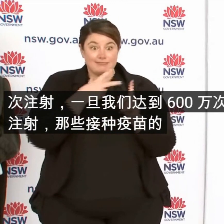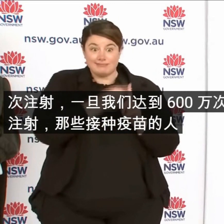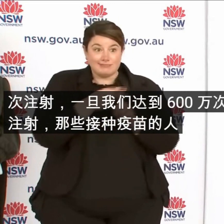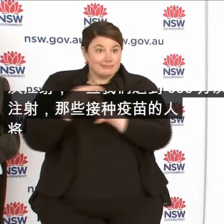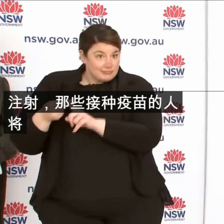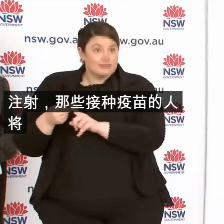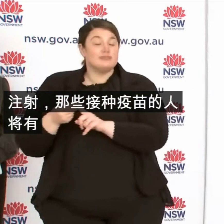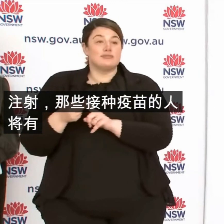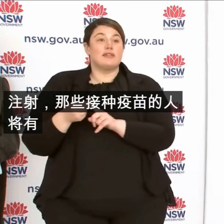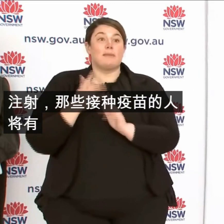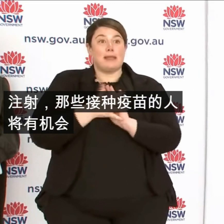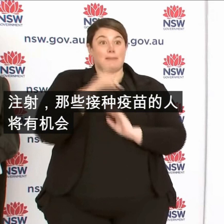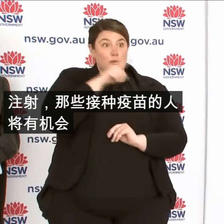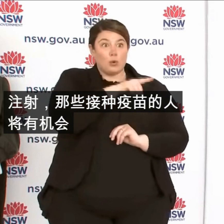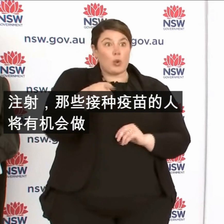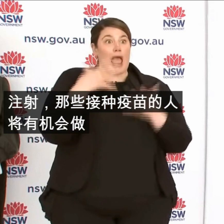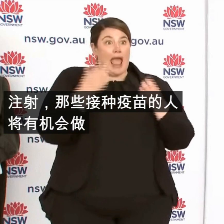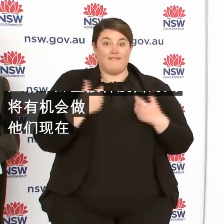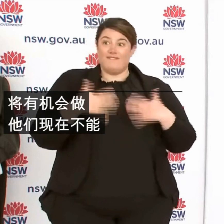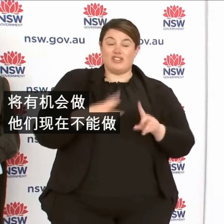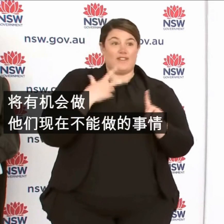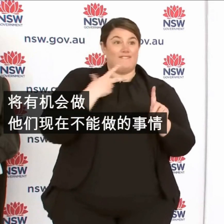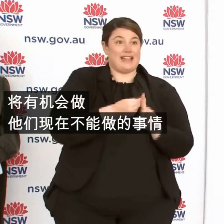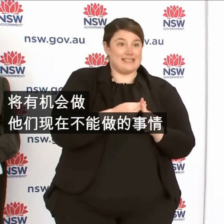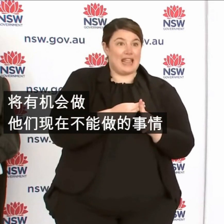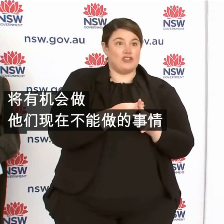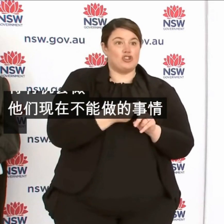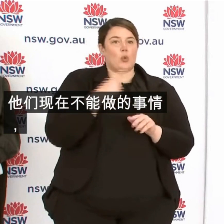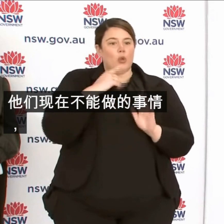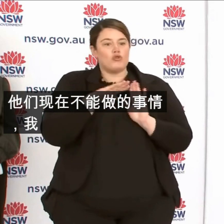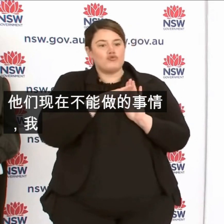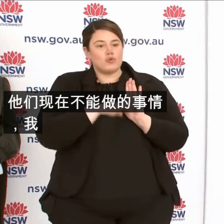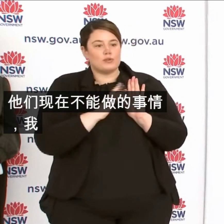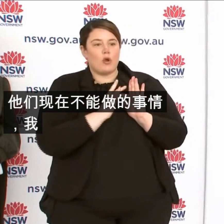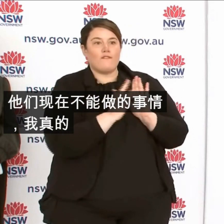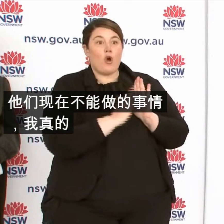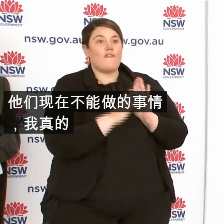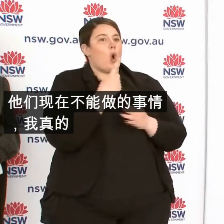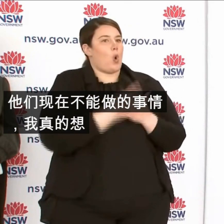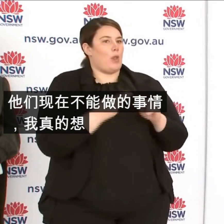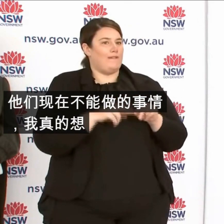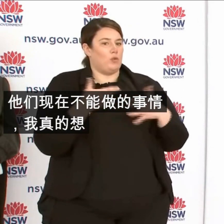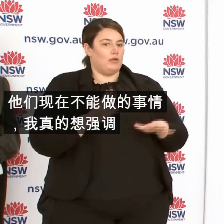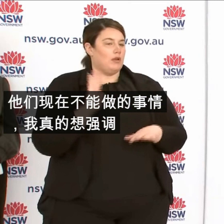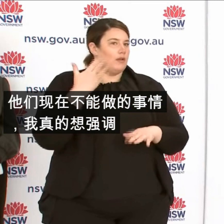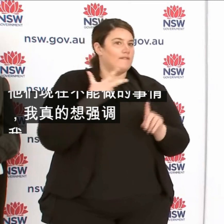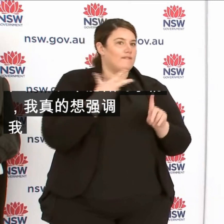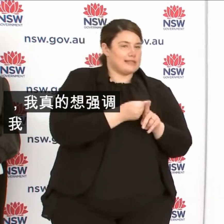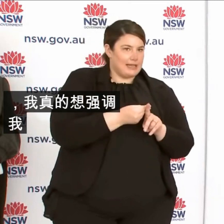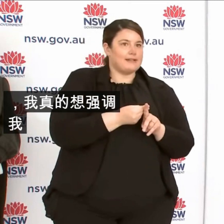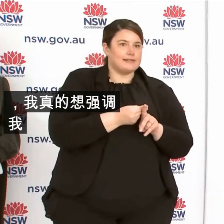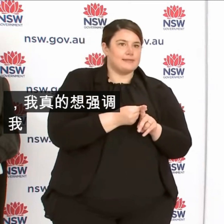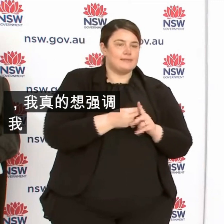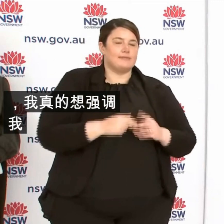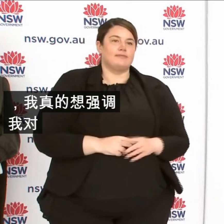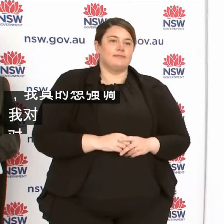vaccinated will have the opportunity to be able to do something they can't do now. And I really want to stress how pleased I am